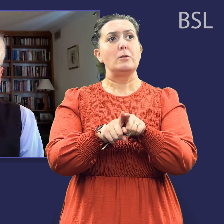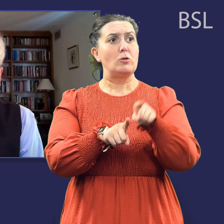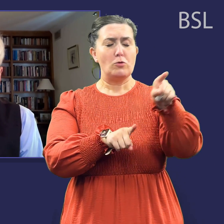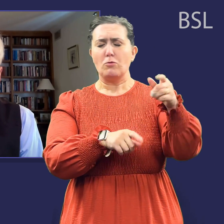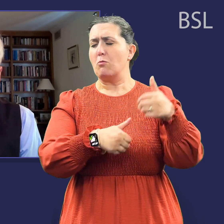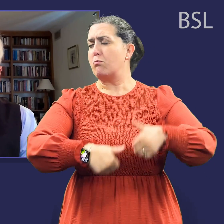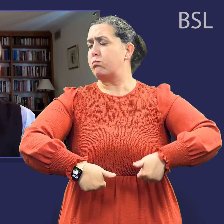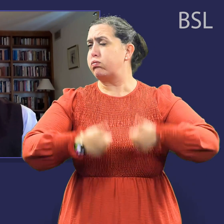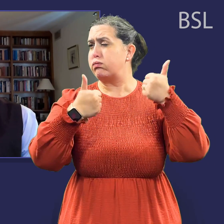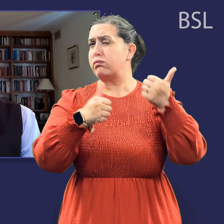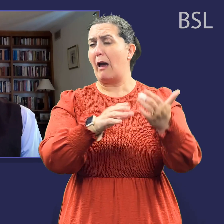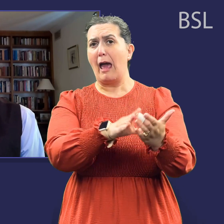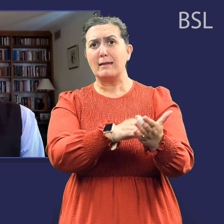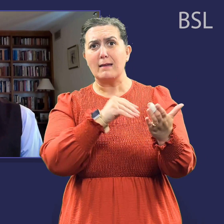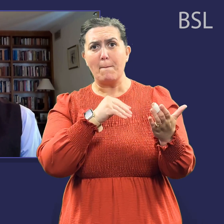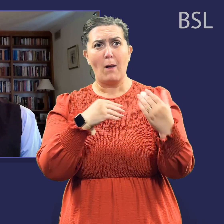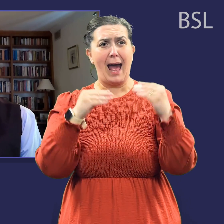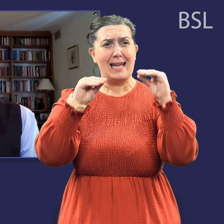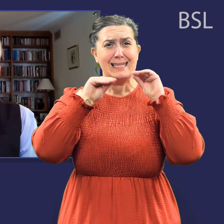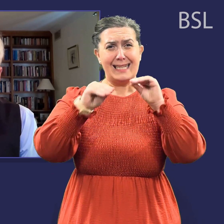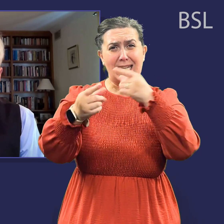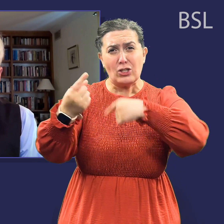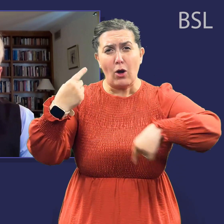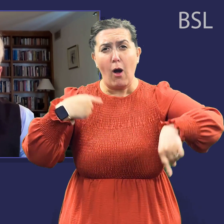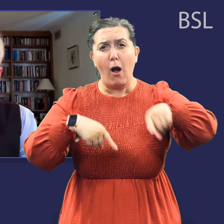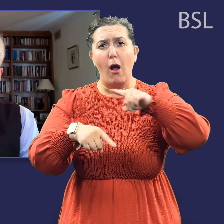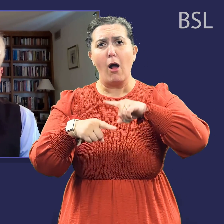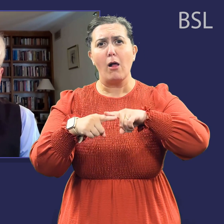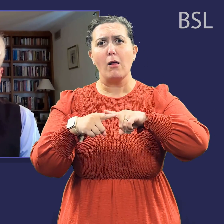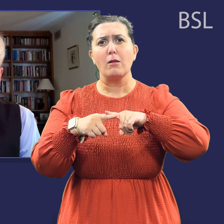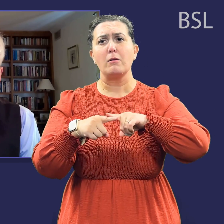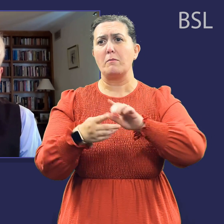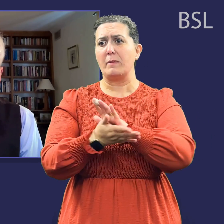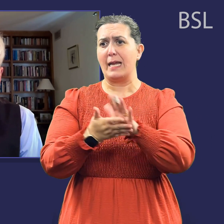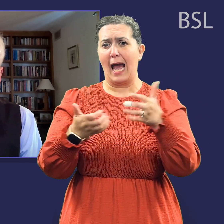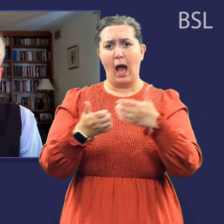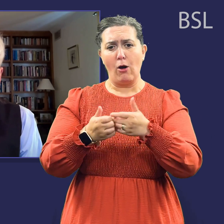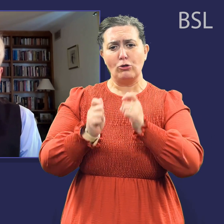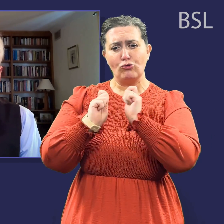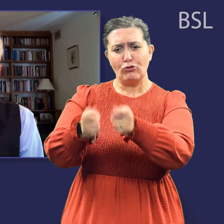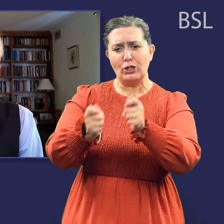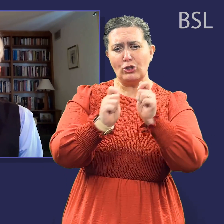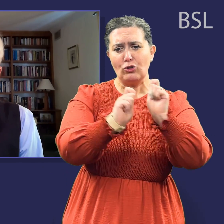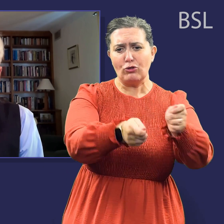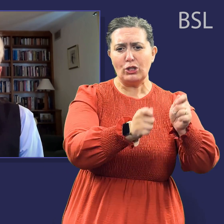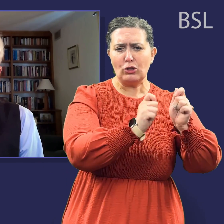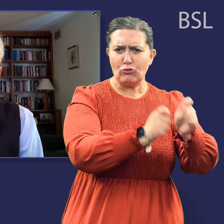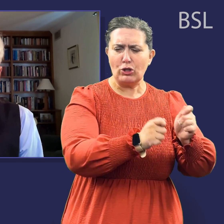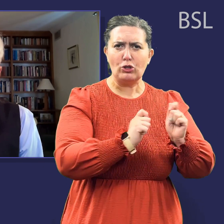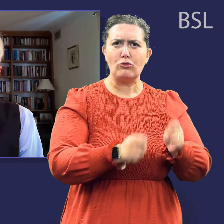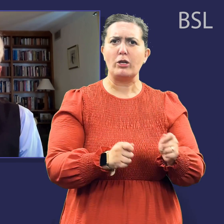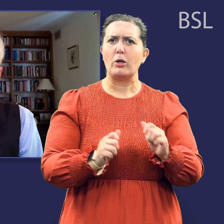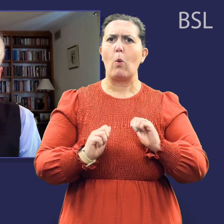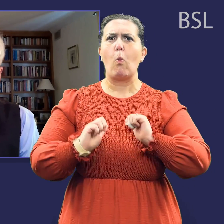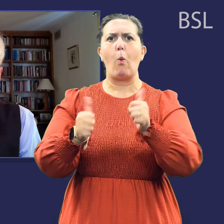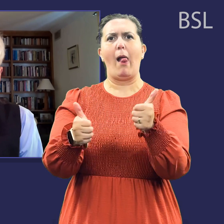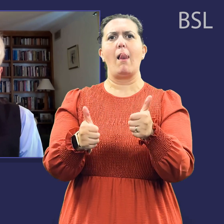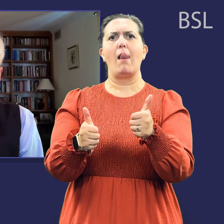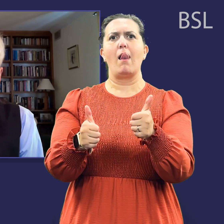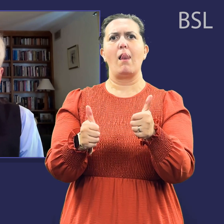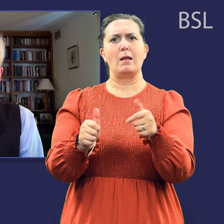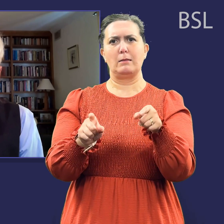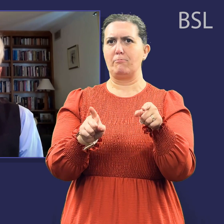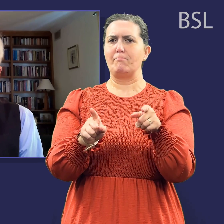and example, you've taught all of us what it means to do justice to that principle, to live up to its